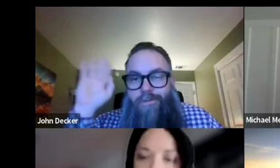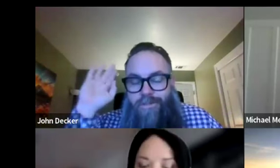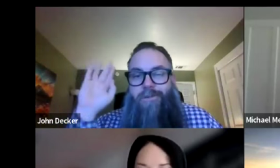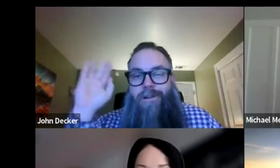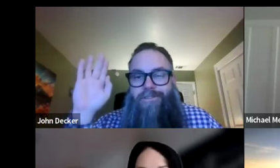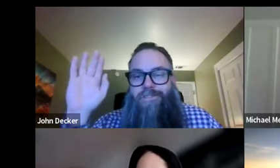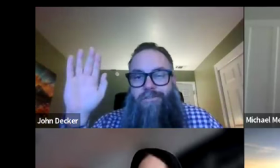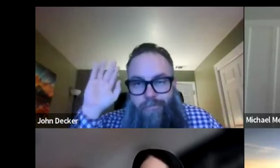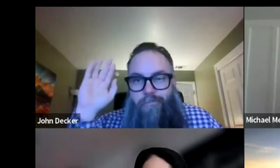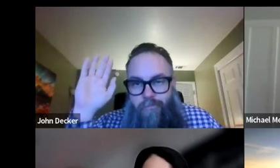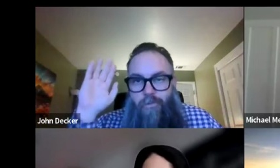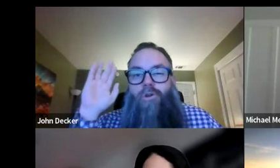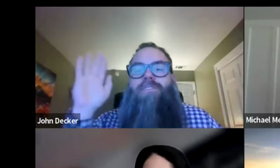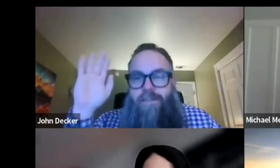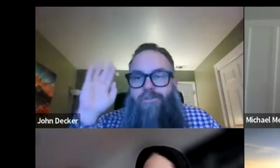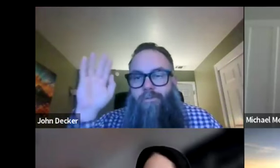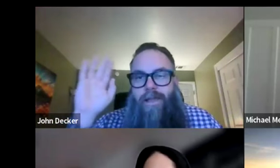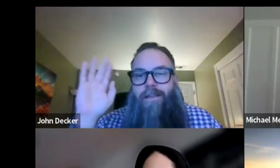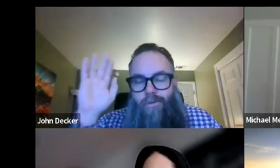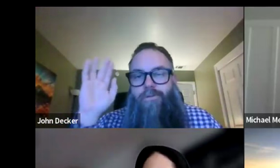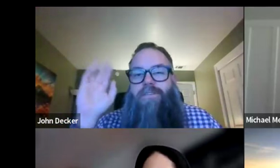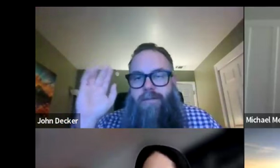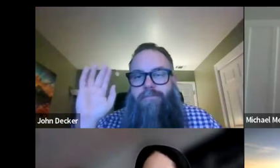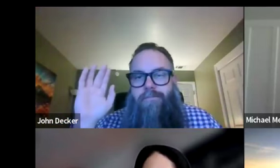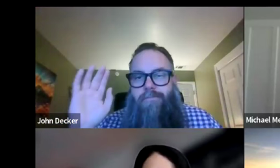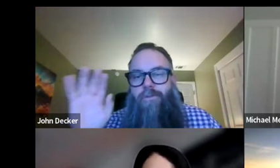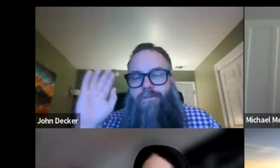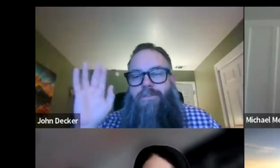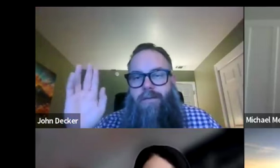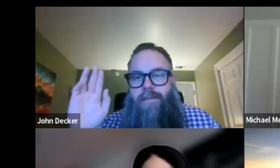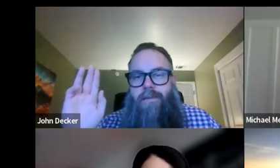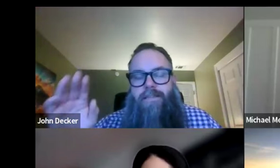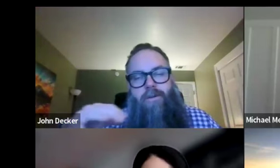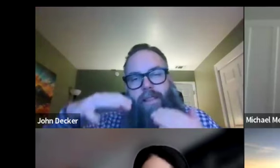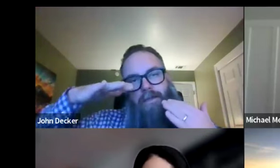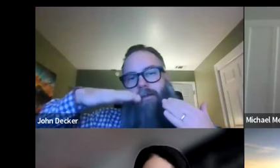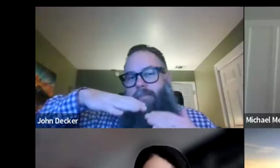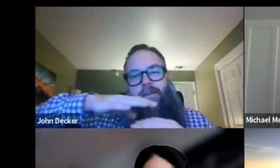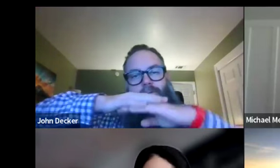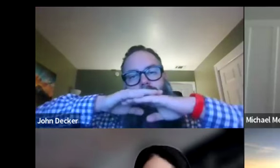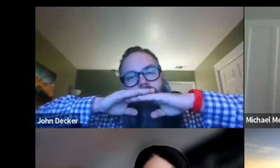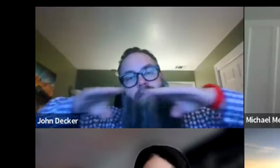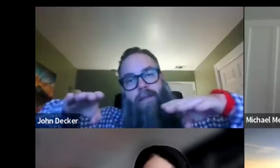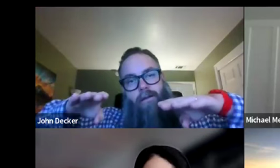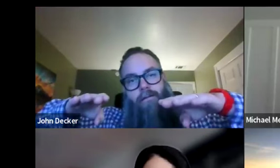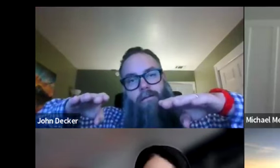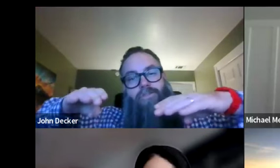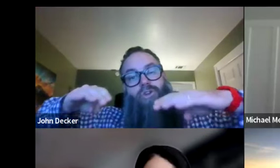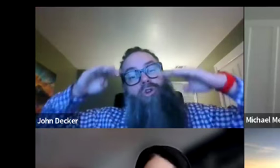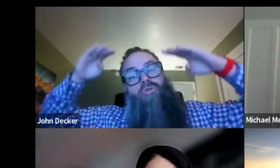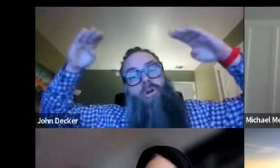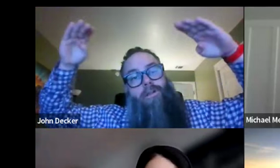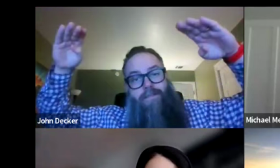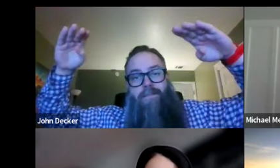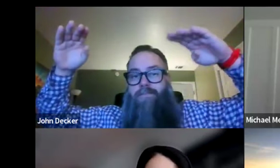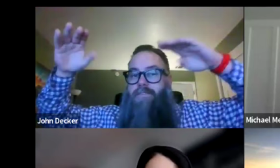I am on board with the terminology of losing your rate. You are losing something. You are losing something. It's like many of you are already there.